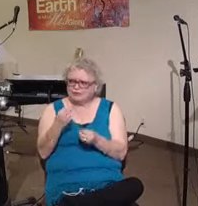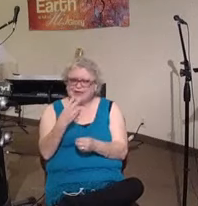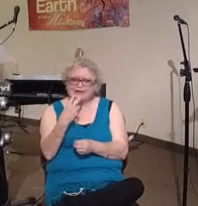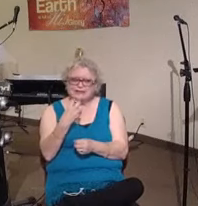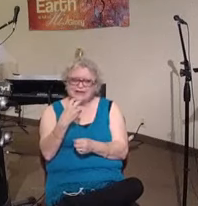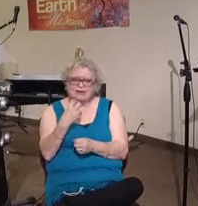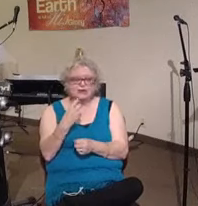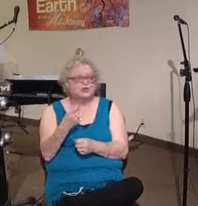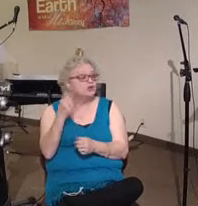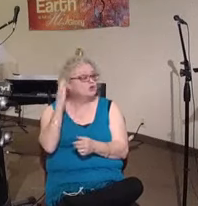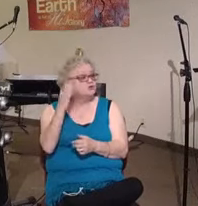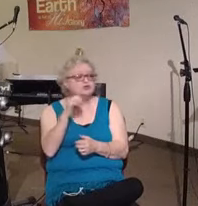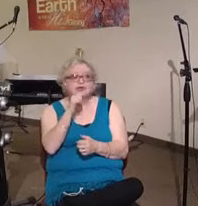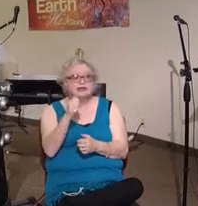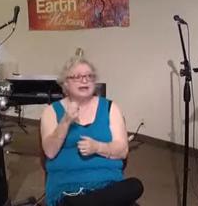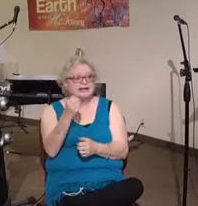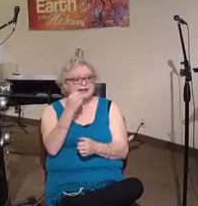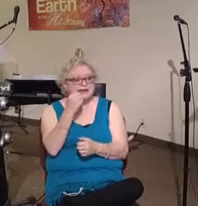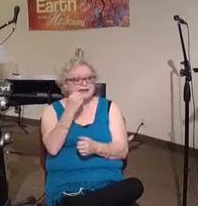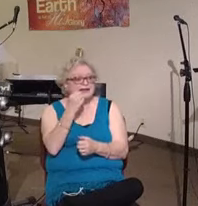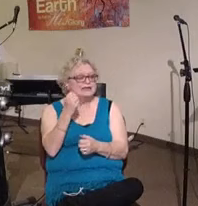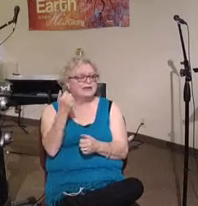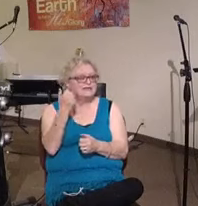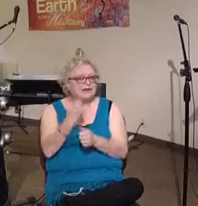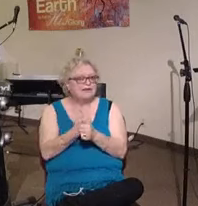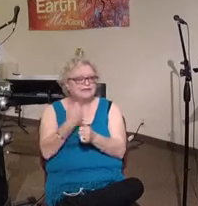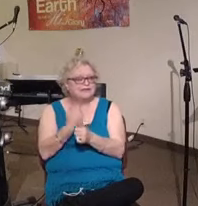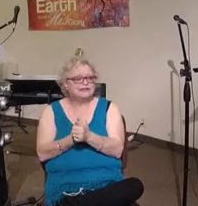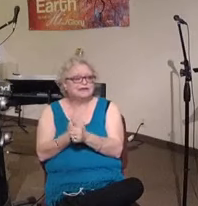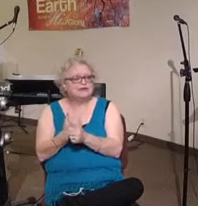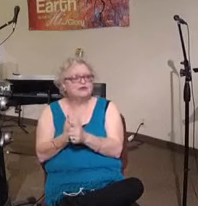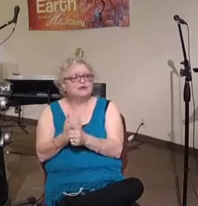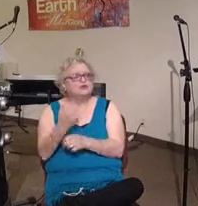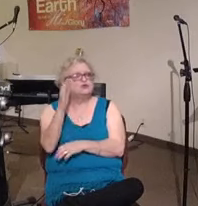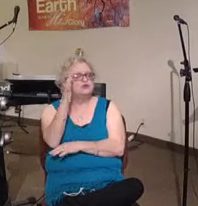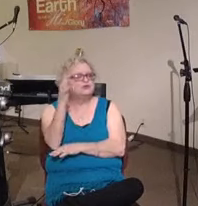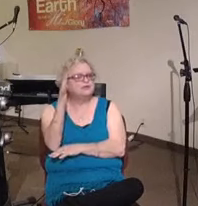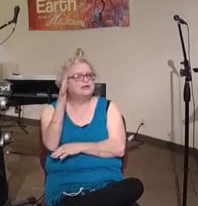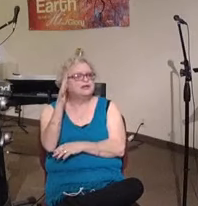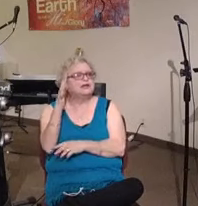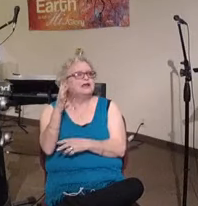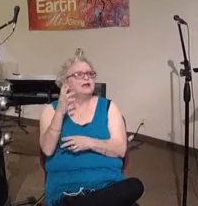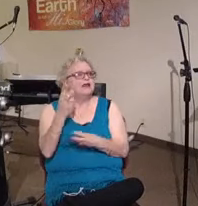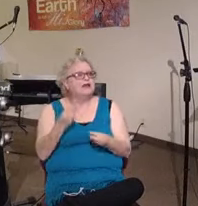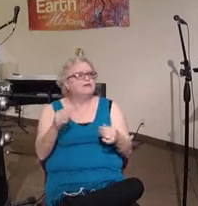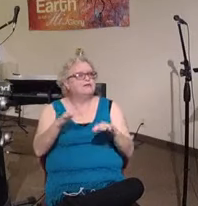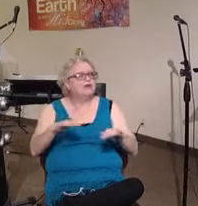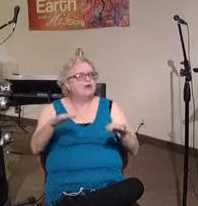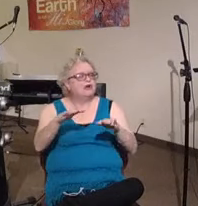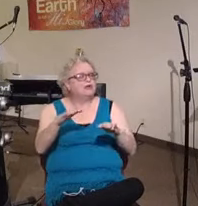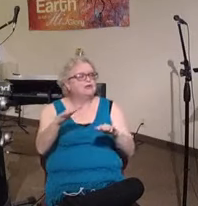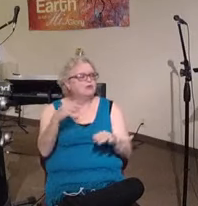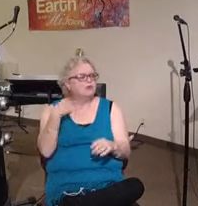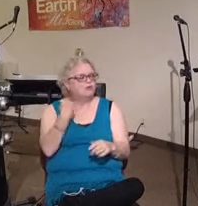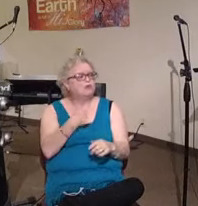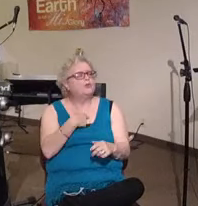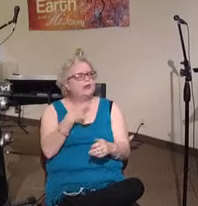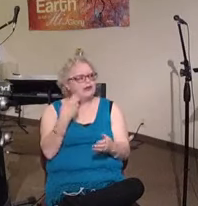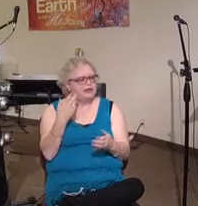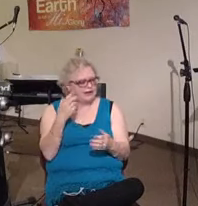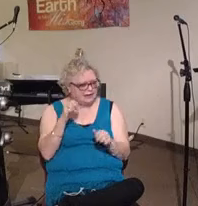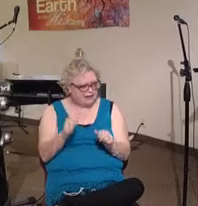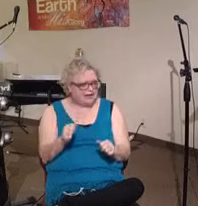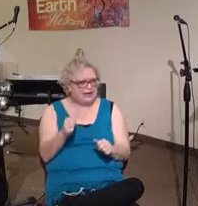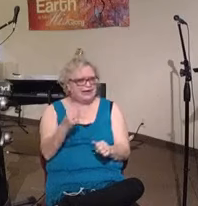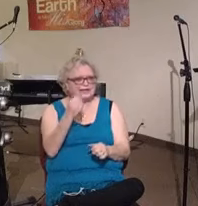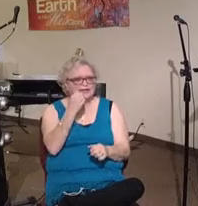already. You shall not eat of every tree of the garden? And the woman said to the serpent, we may eat the